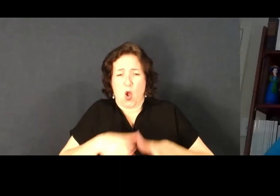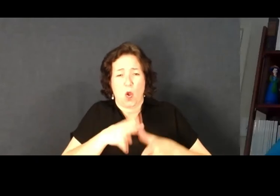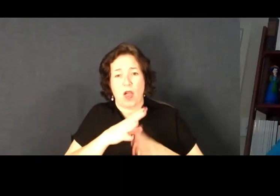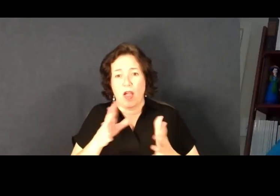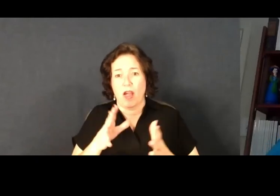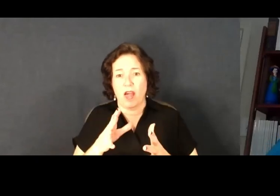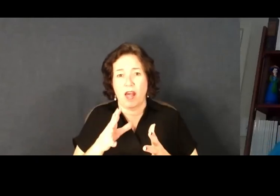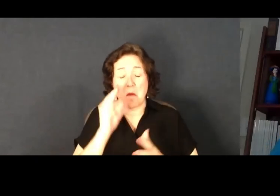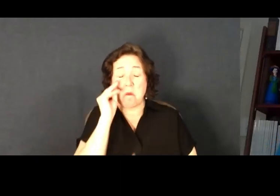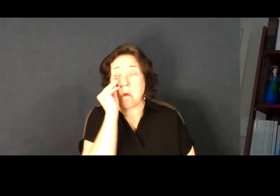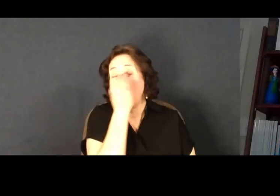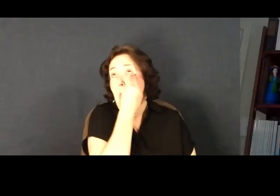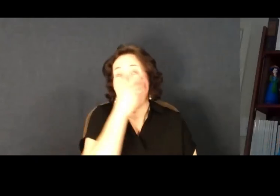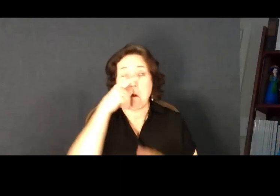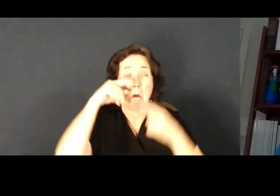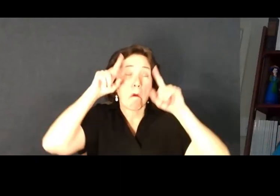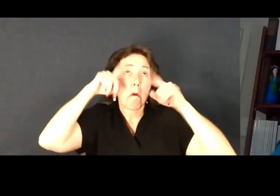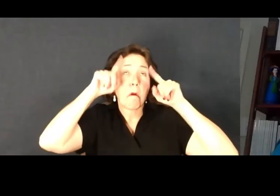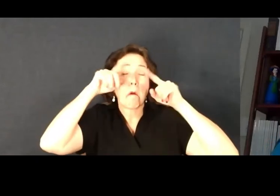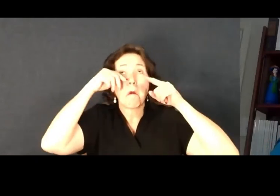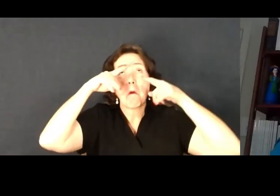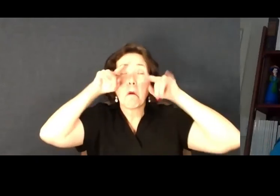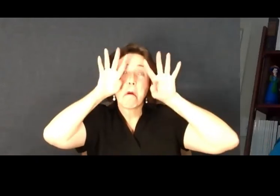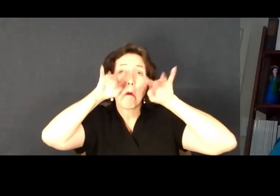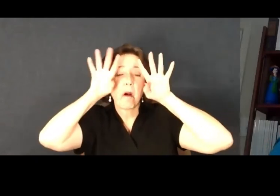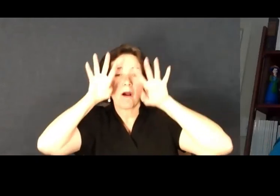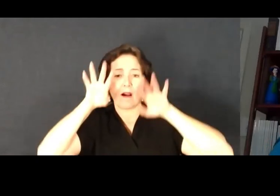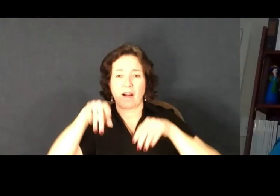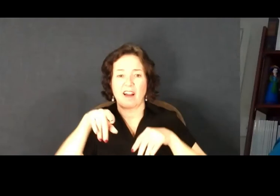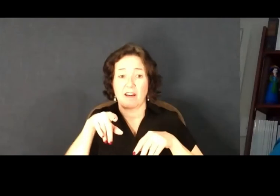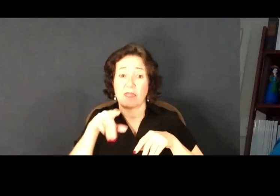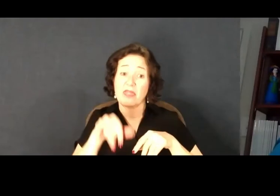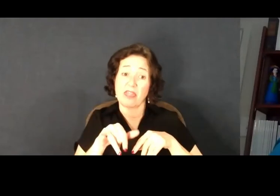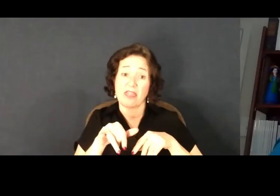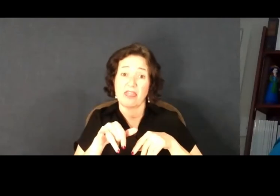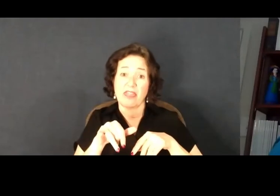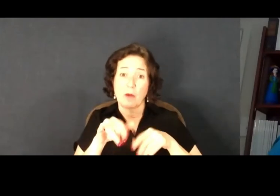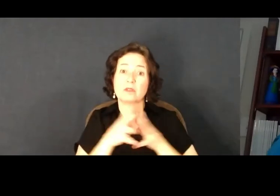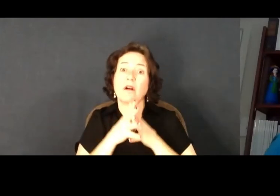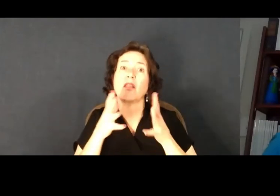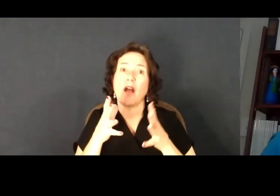eye makeup. She was a lot of girlfriend for a ninth grader.